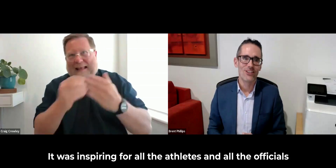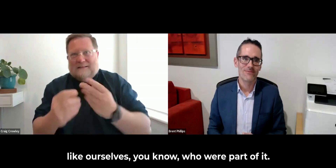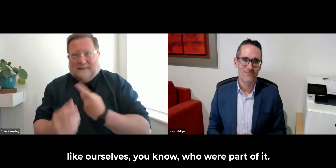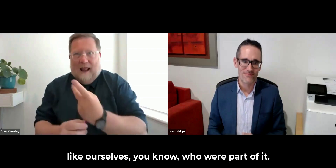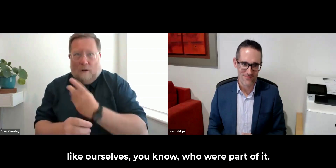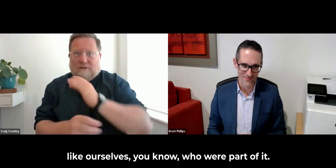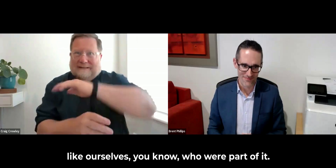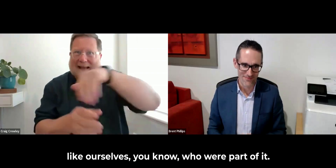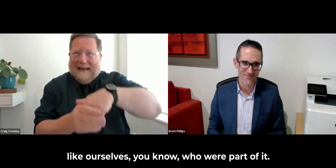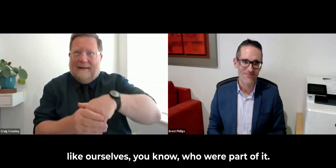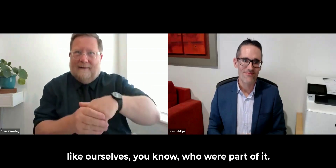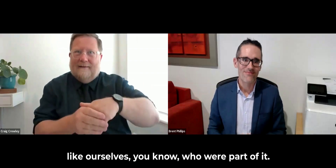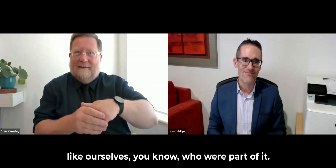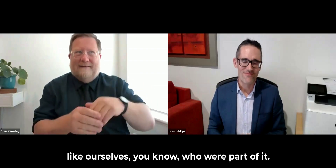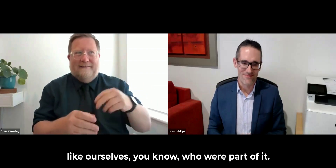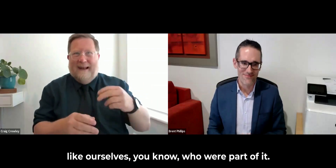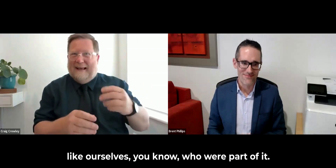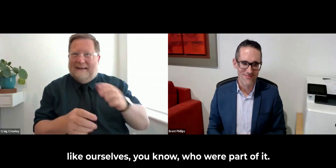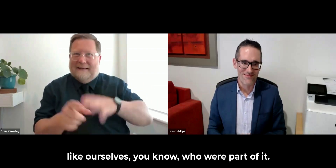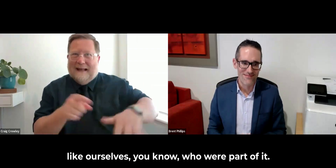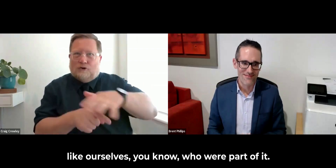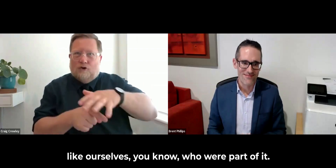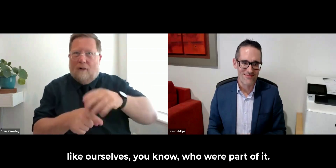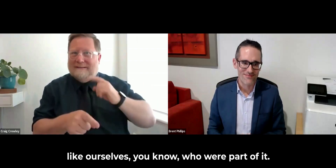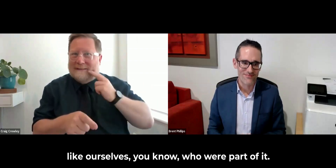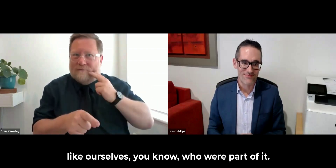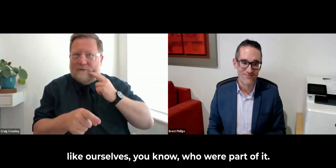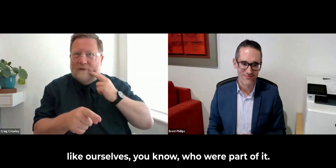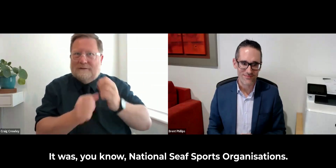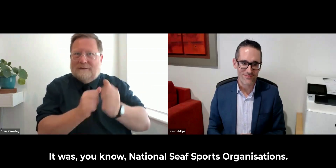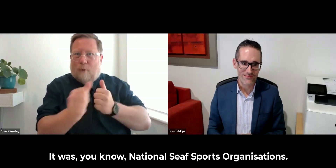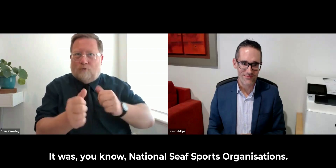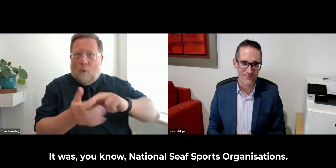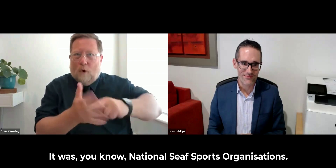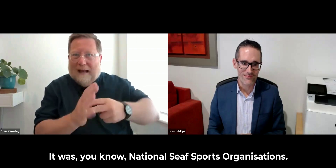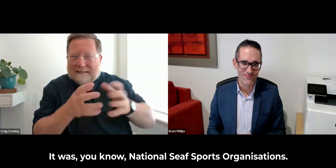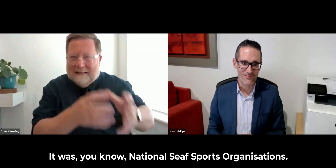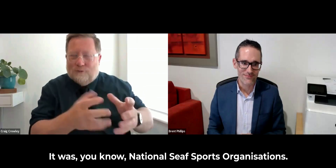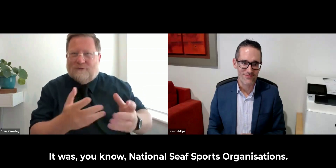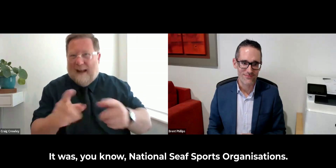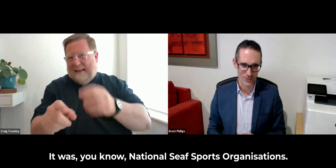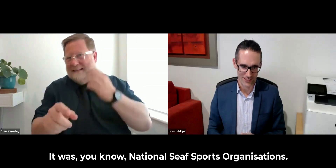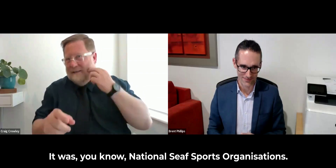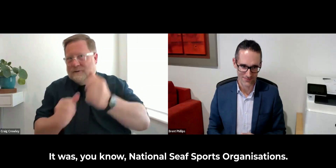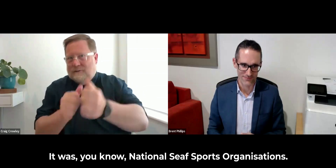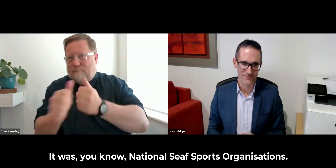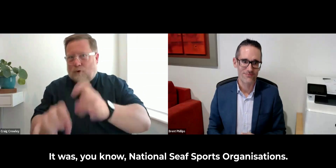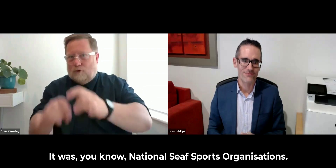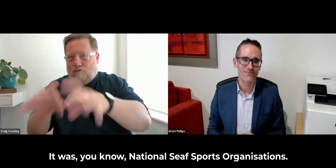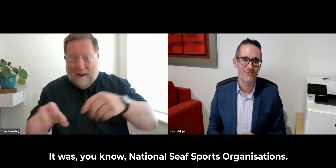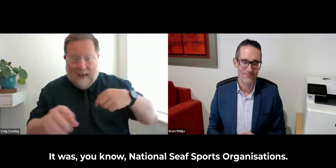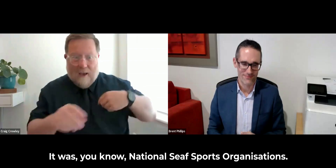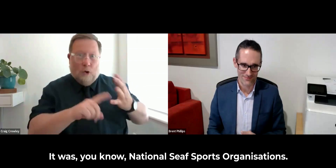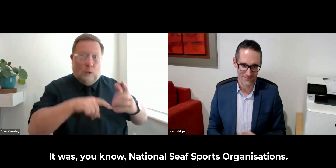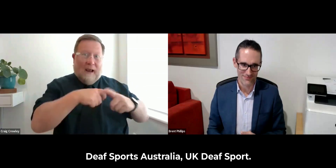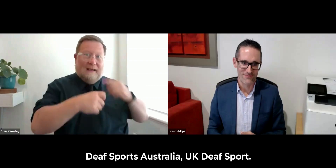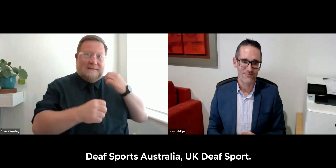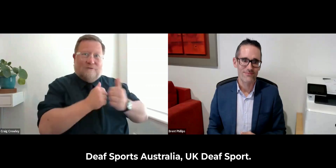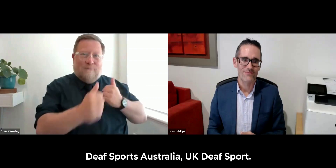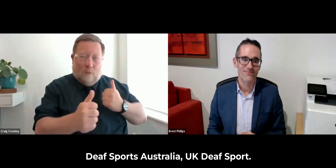officials like ourselves, you know, who were part of this. It was, you know, national deaf sports organisations, Deaf Sports